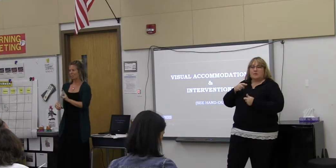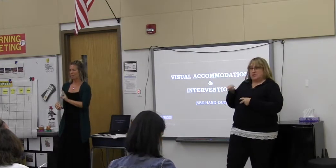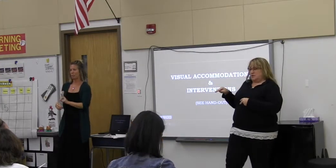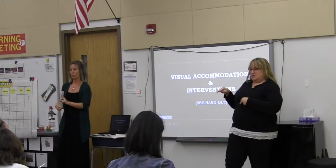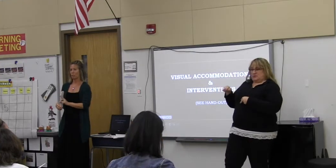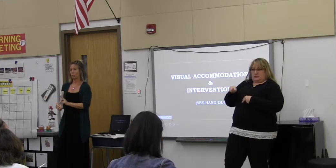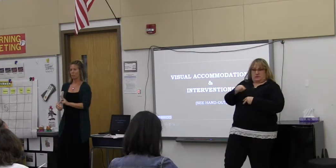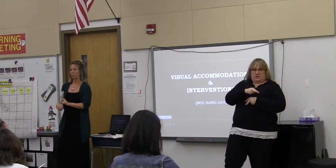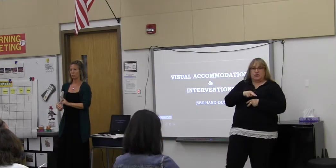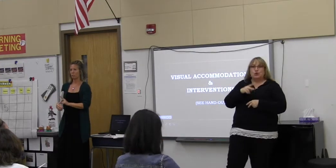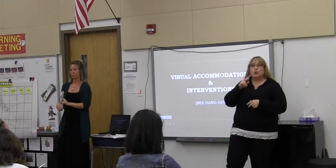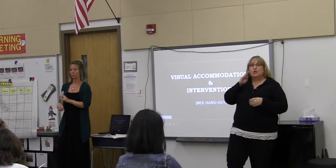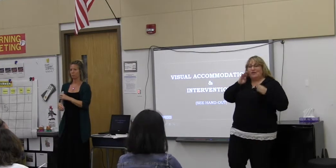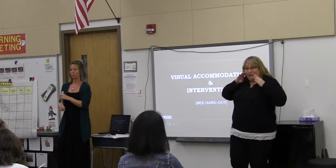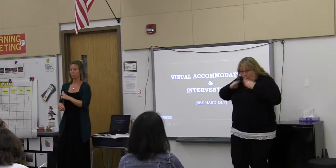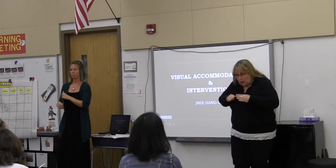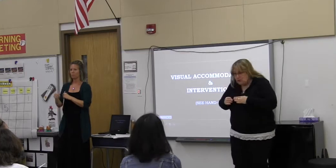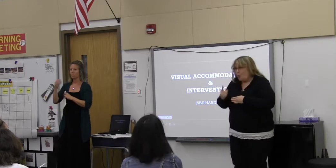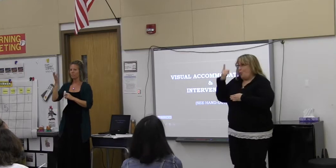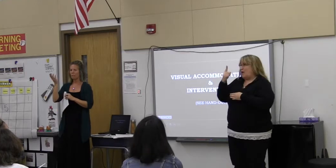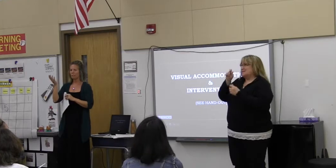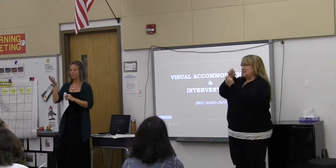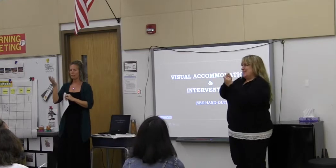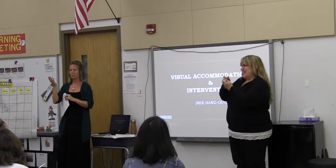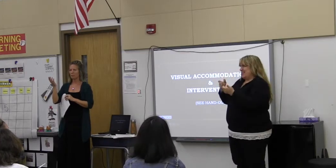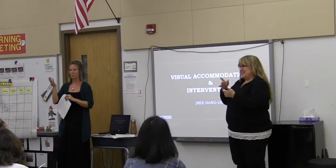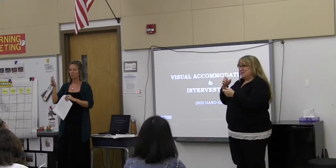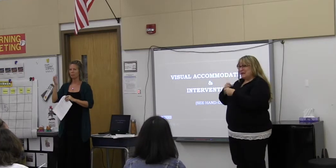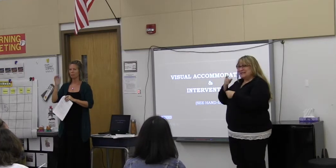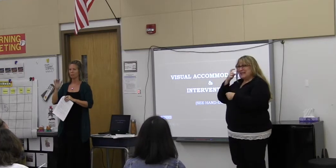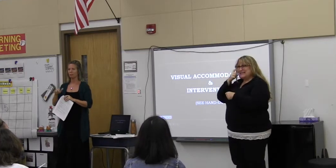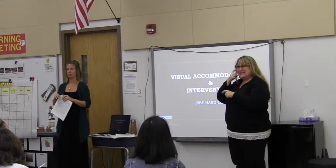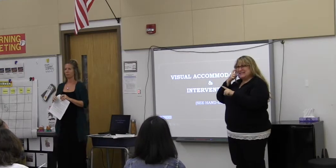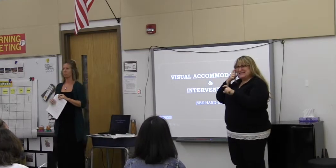one specific thing that you want them to see. Does that make sense?